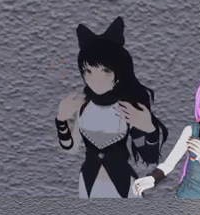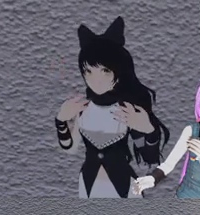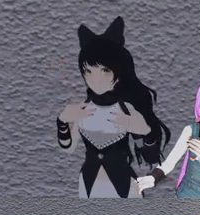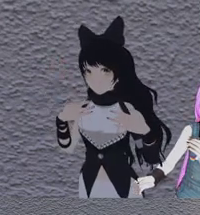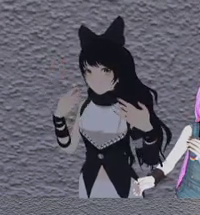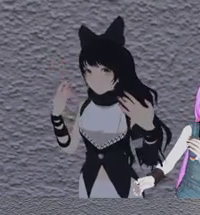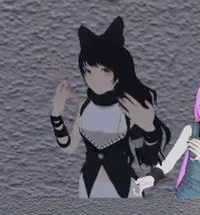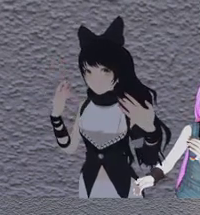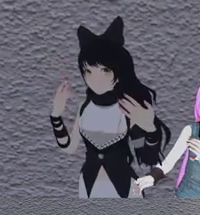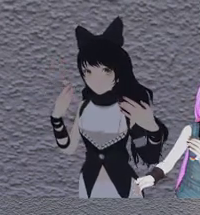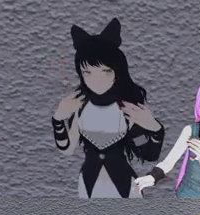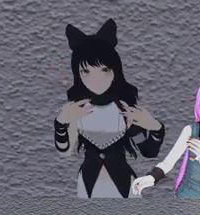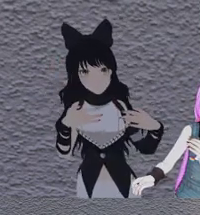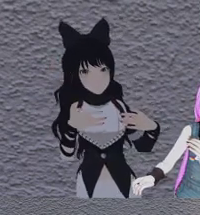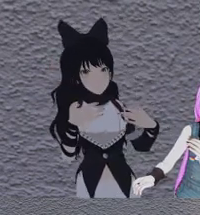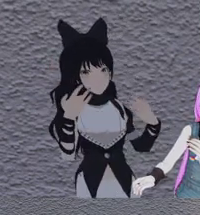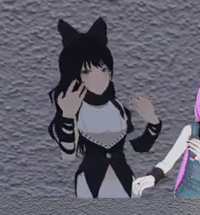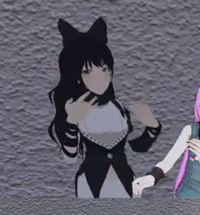Event,